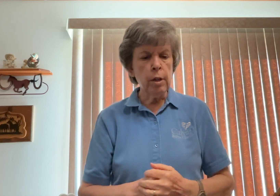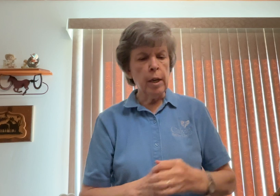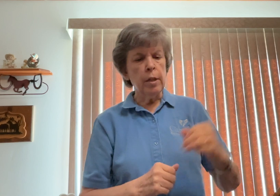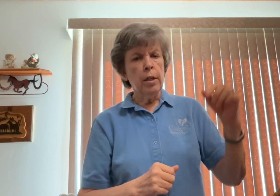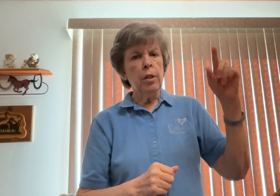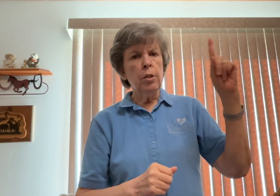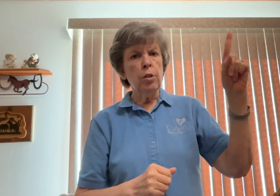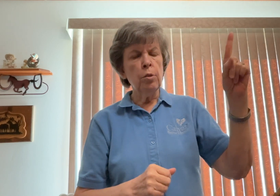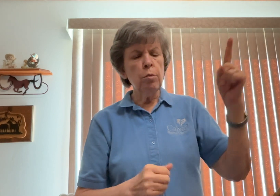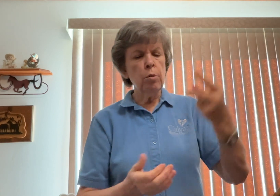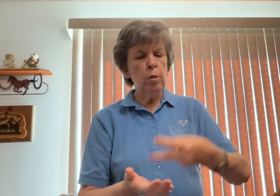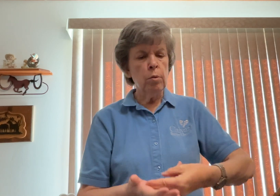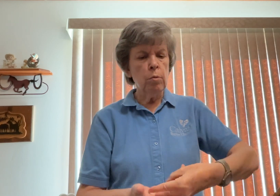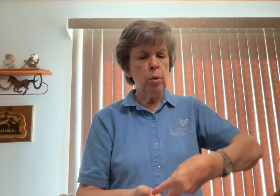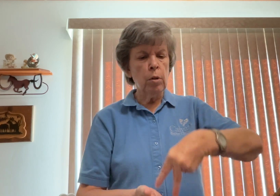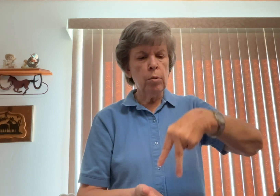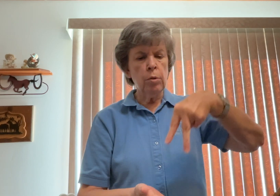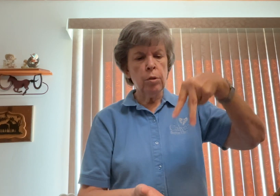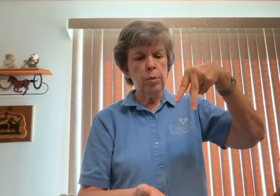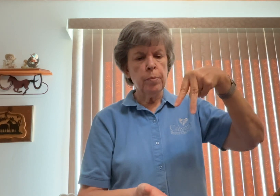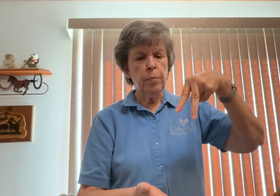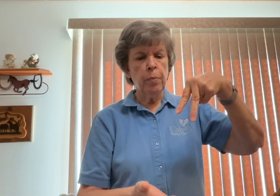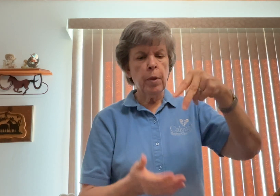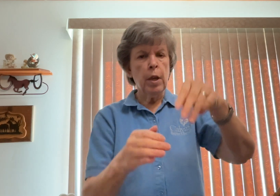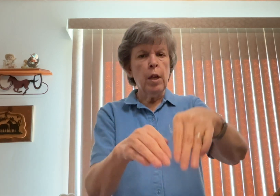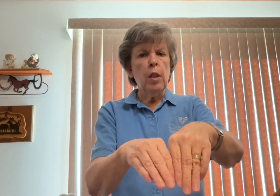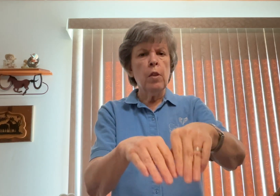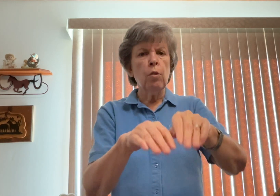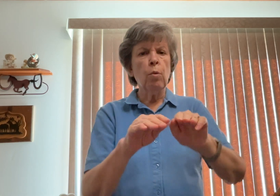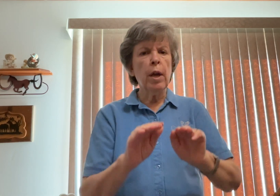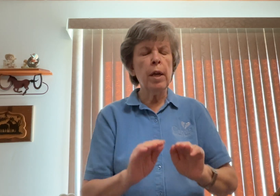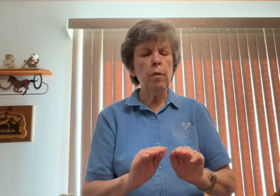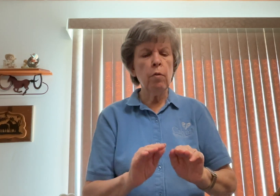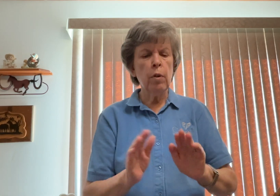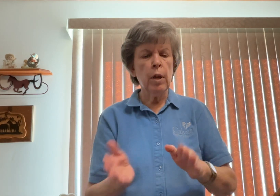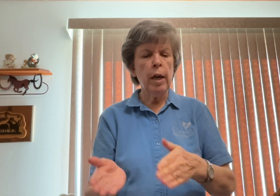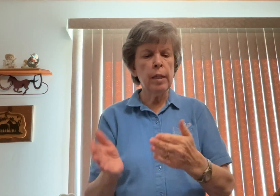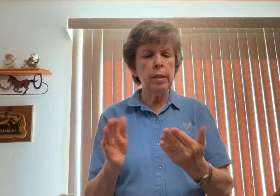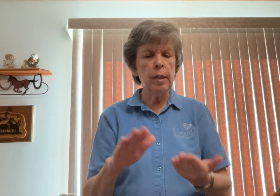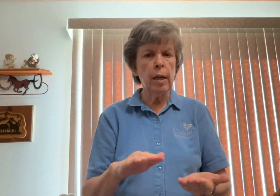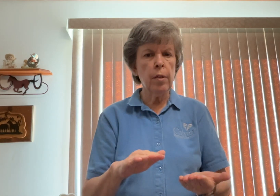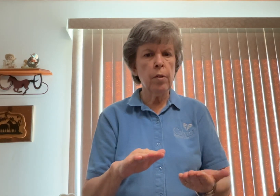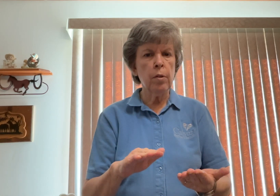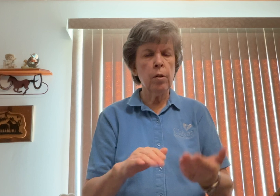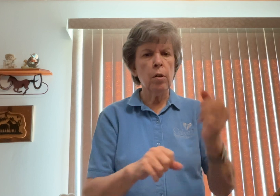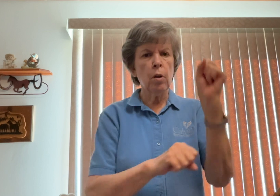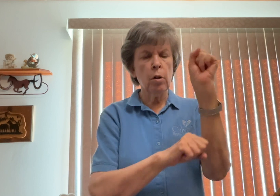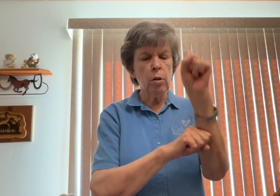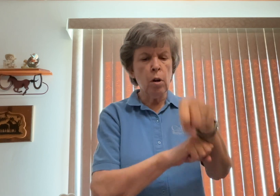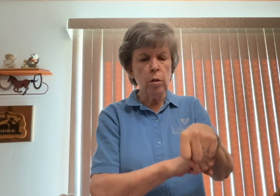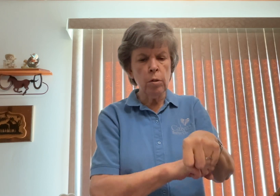Okay, you rose, the grave and death are conquered.